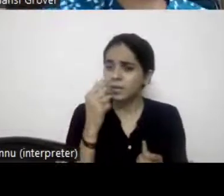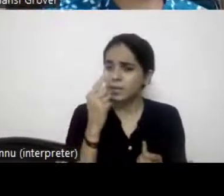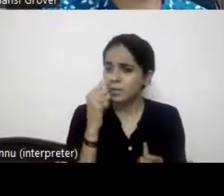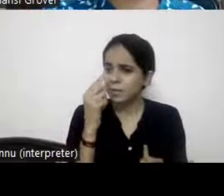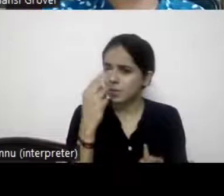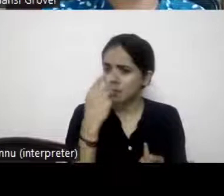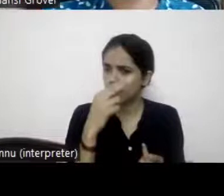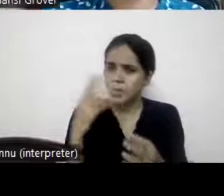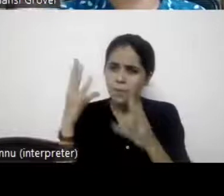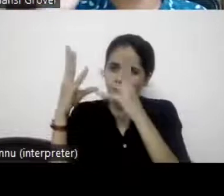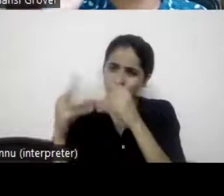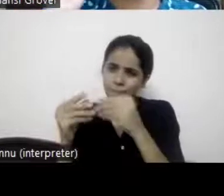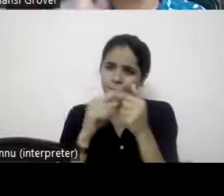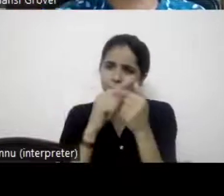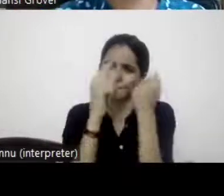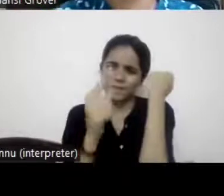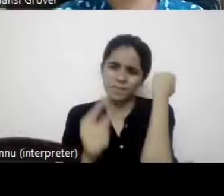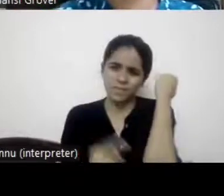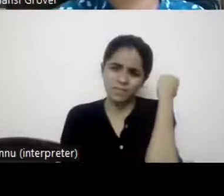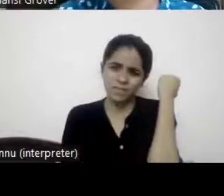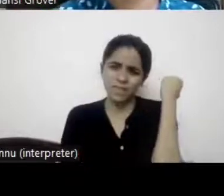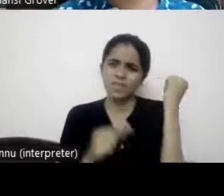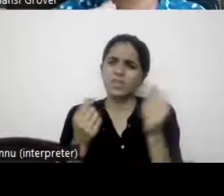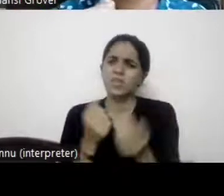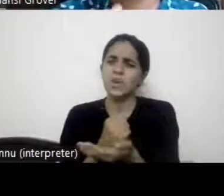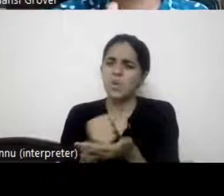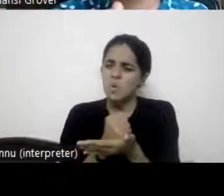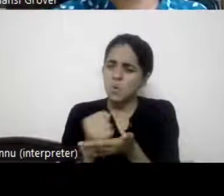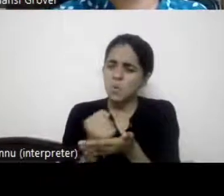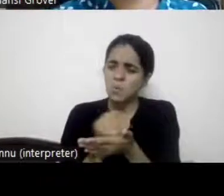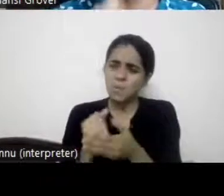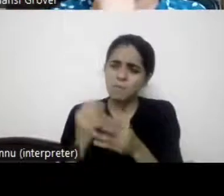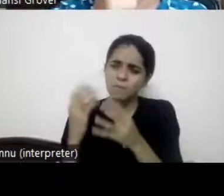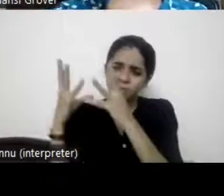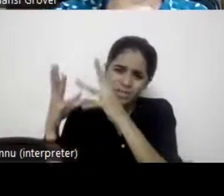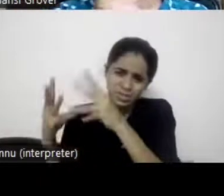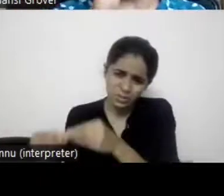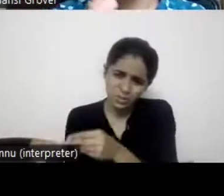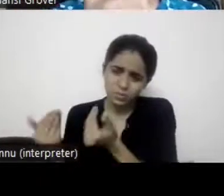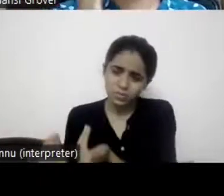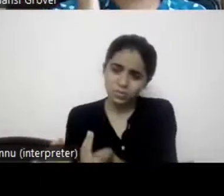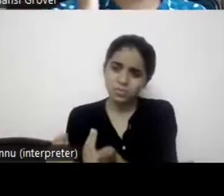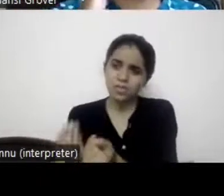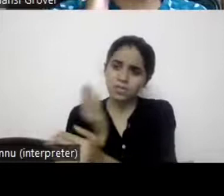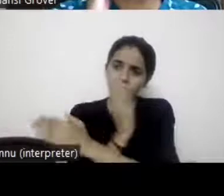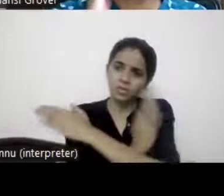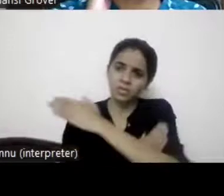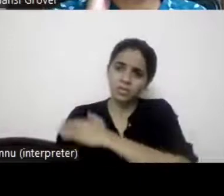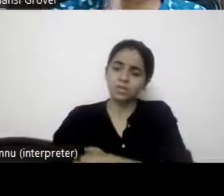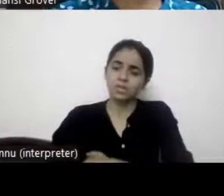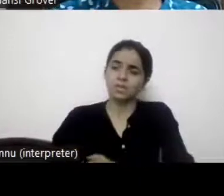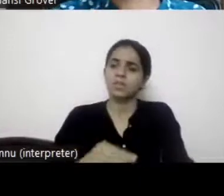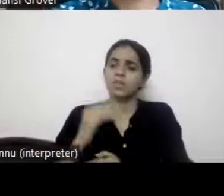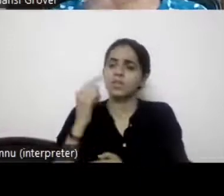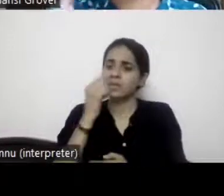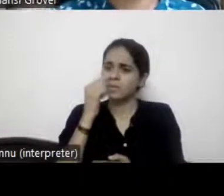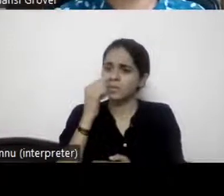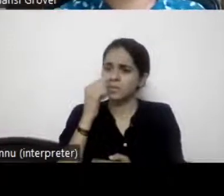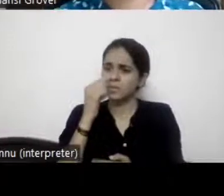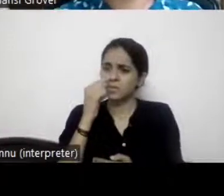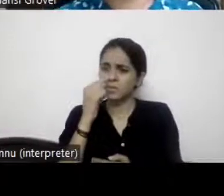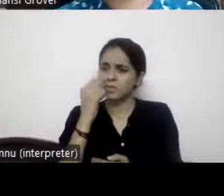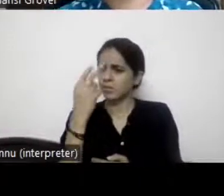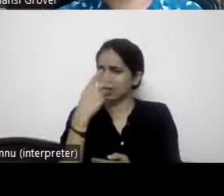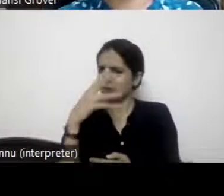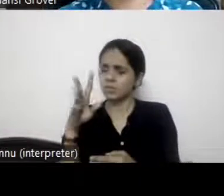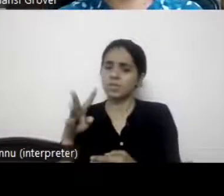are cured towards the end. There are a very handful of films where one would see a disabled woman, a blind woman